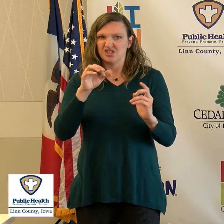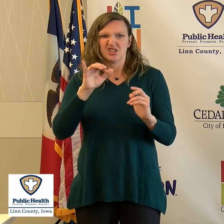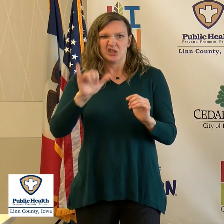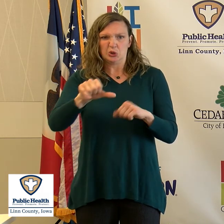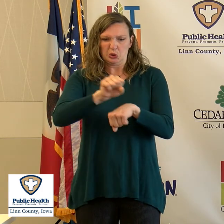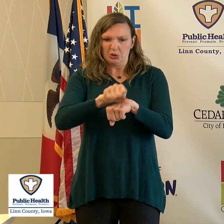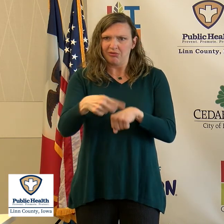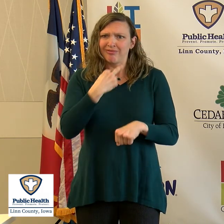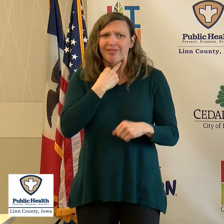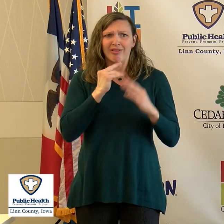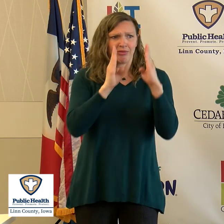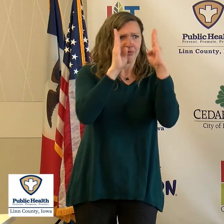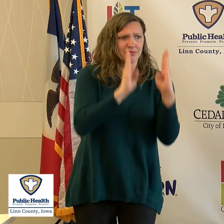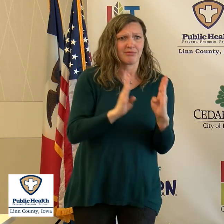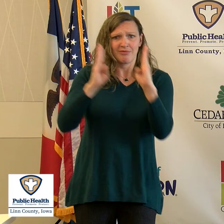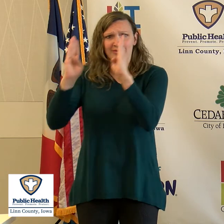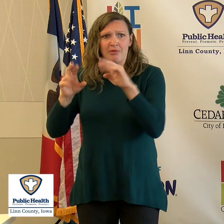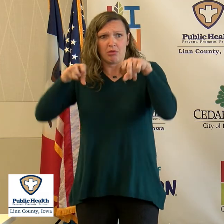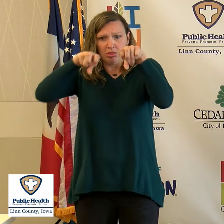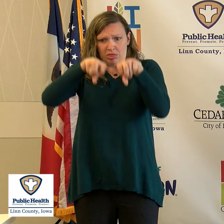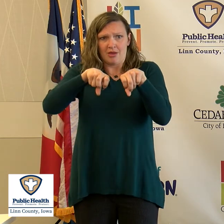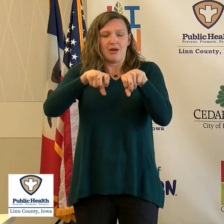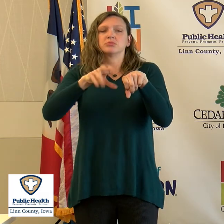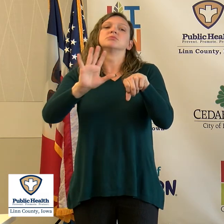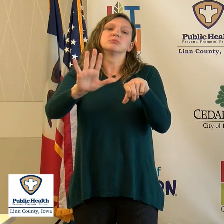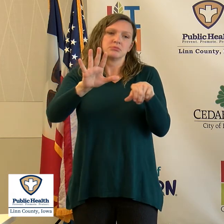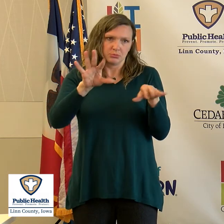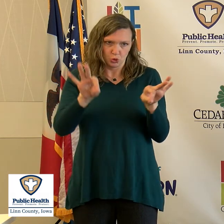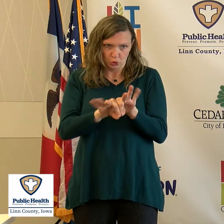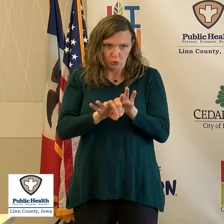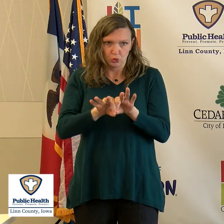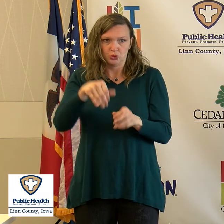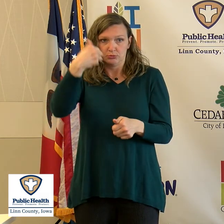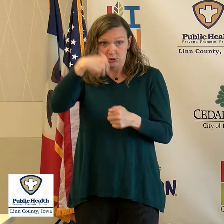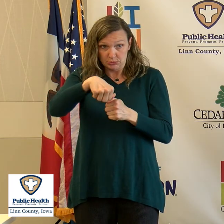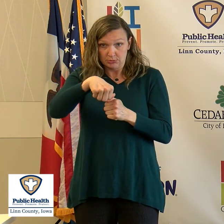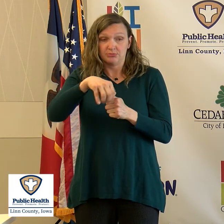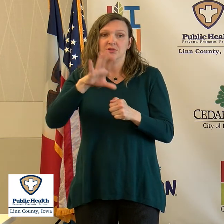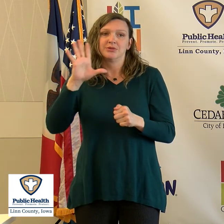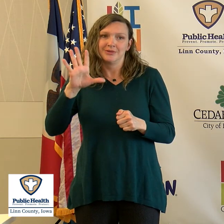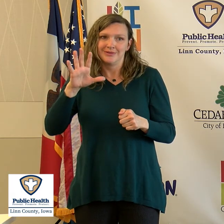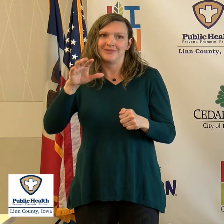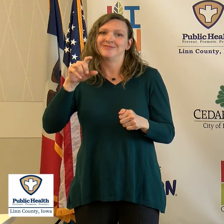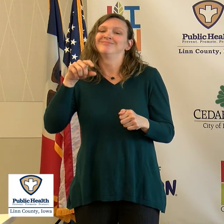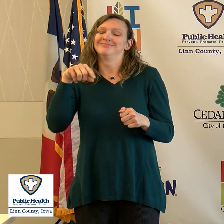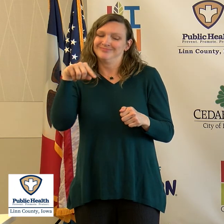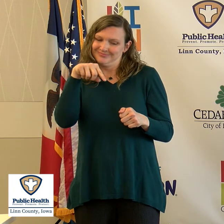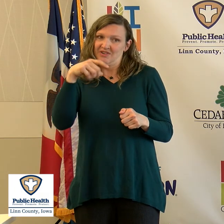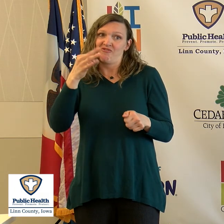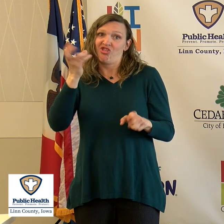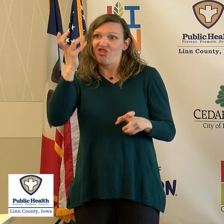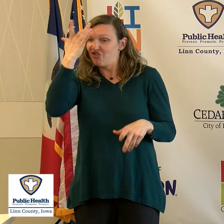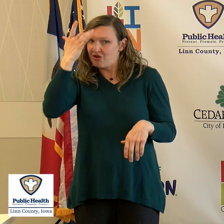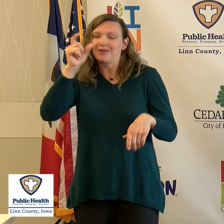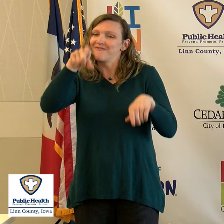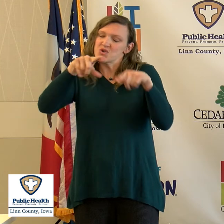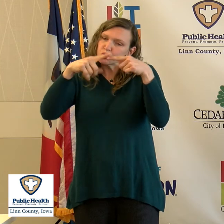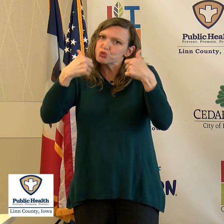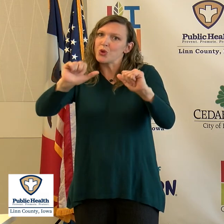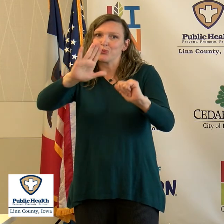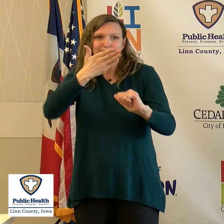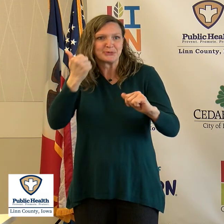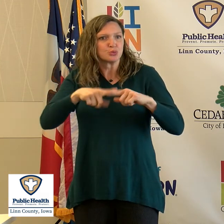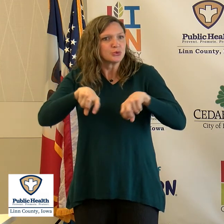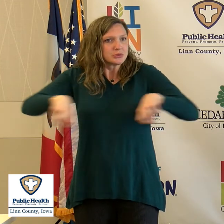to remember to help prevent yourself from getting sick by washing your hands often, not touching